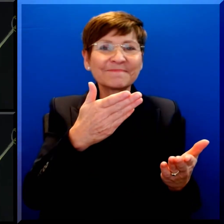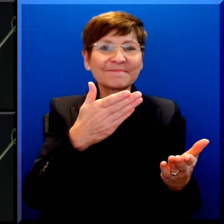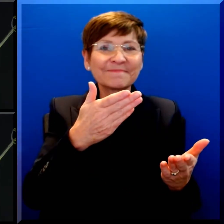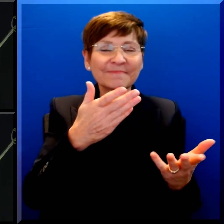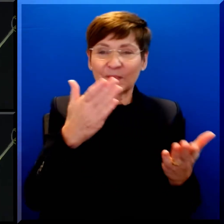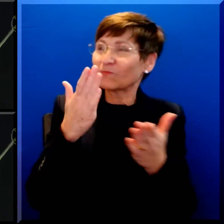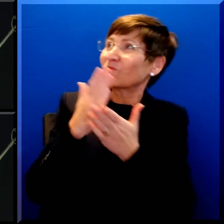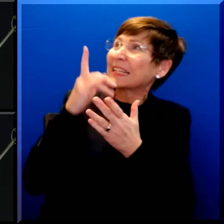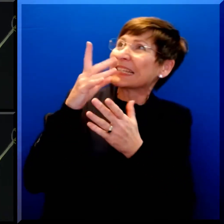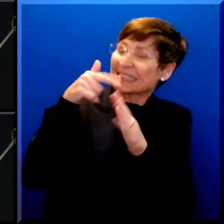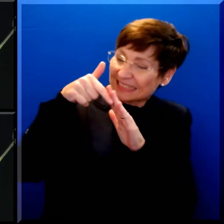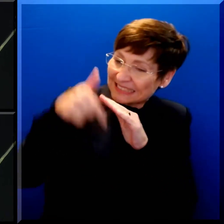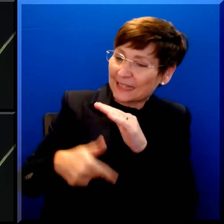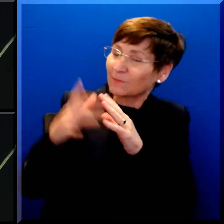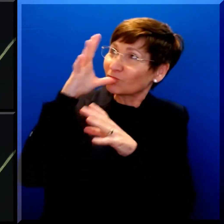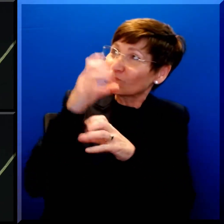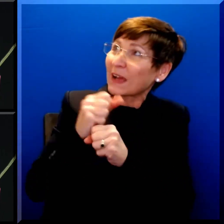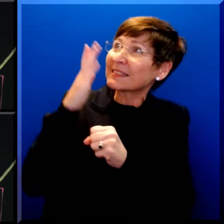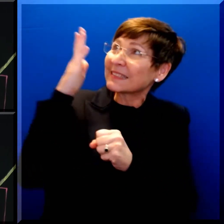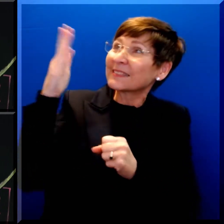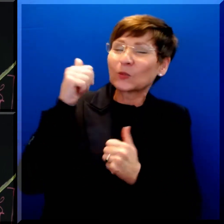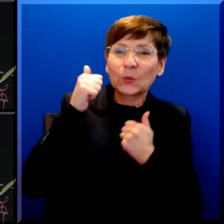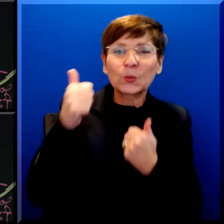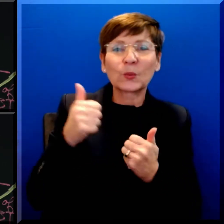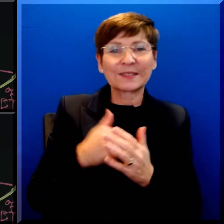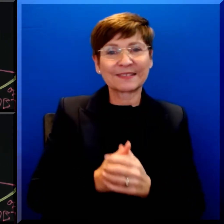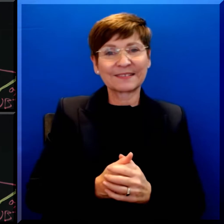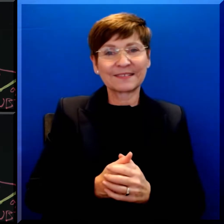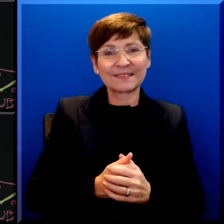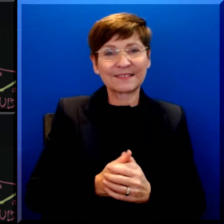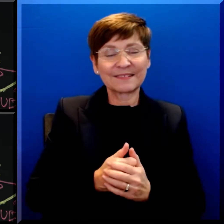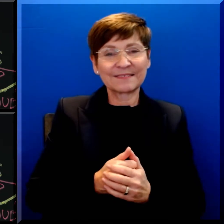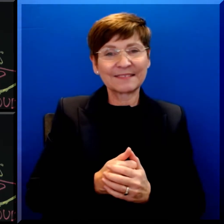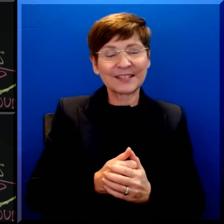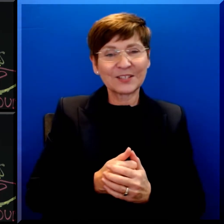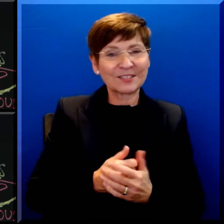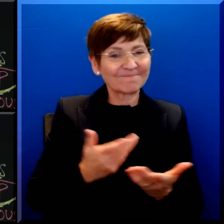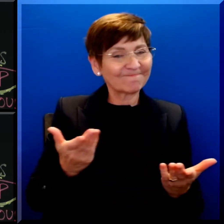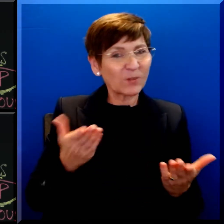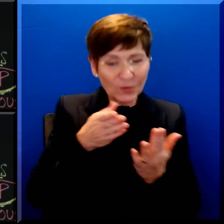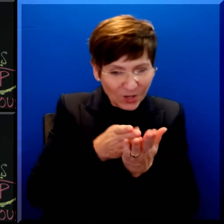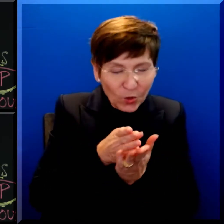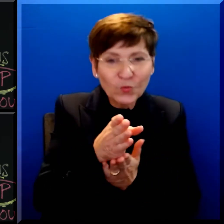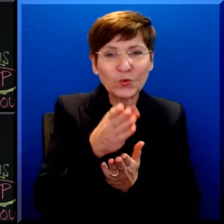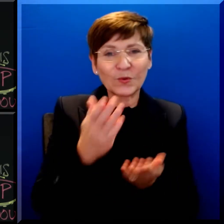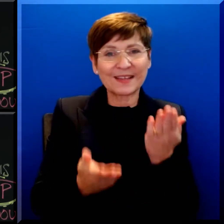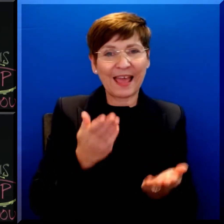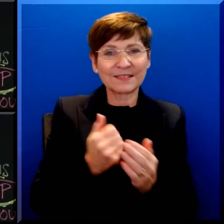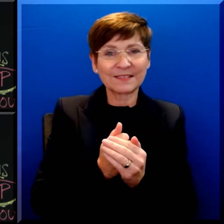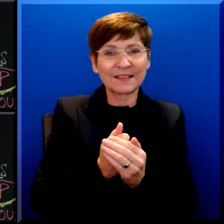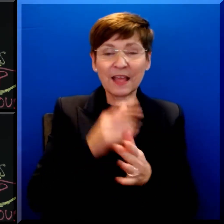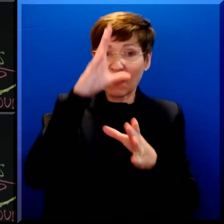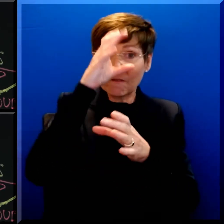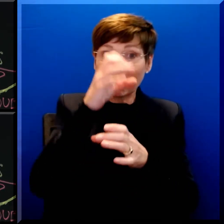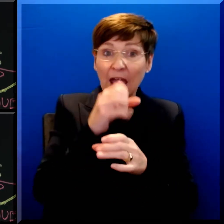deep trust in his goodness in spite of your situation, your doubts. And here's an interesting idea. It's that faith is not